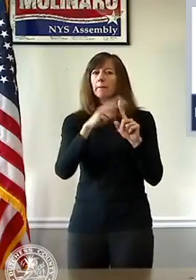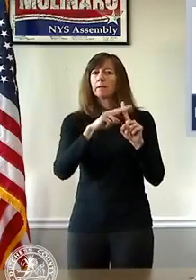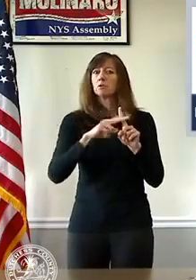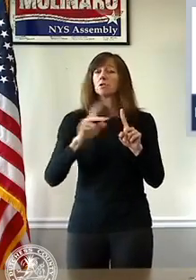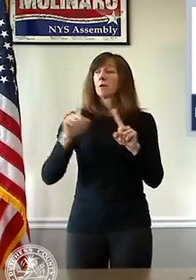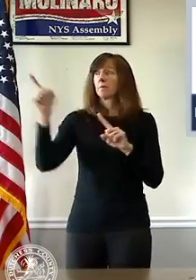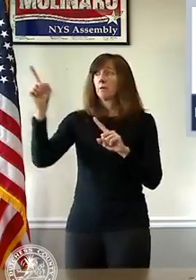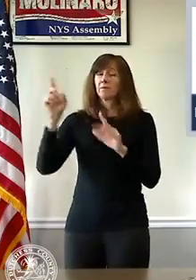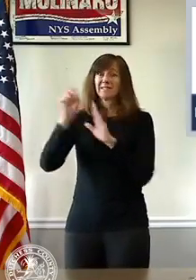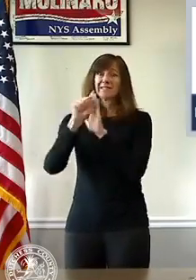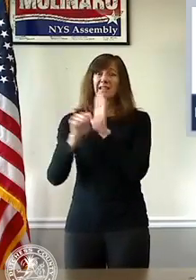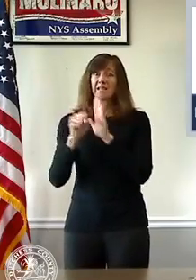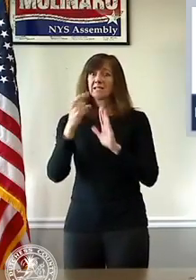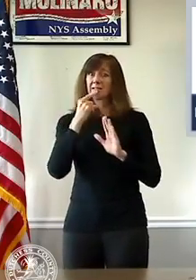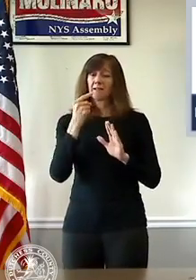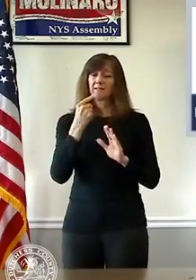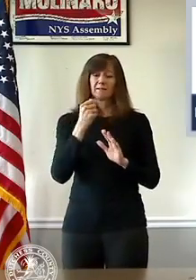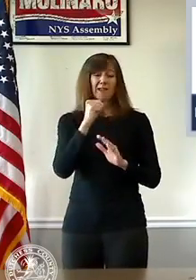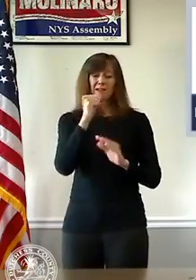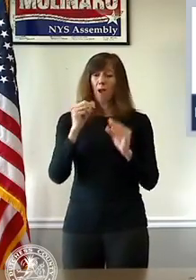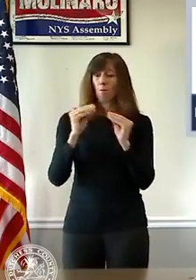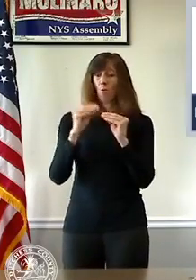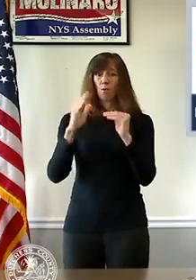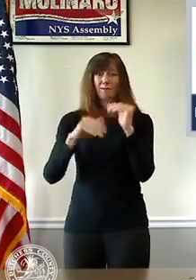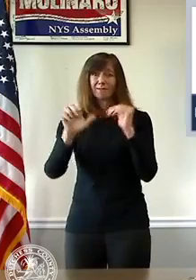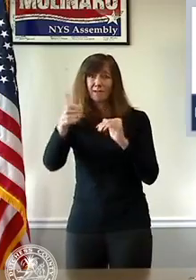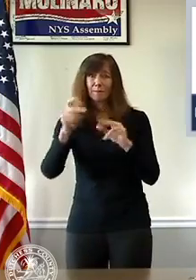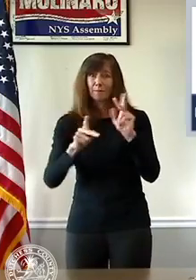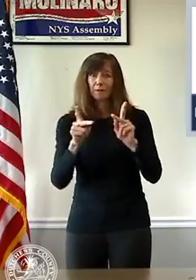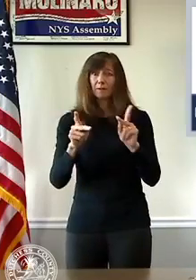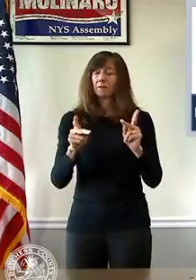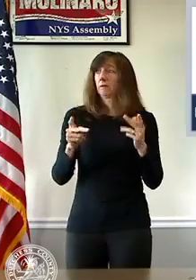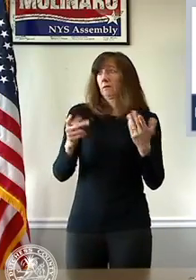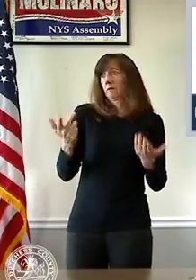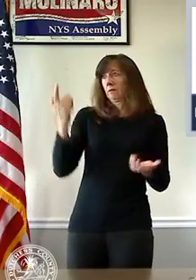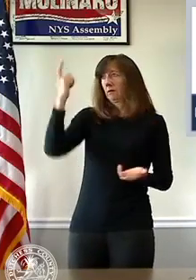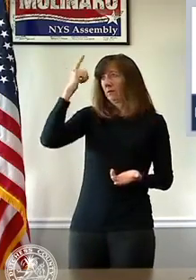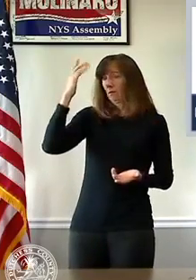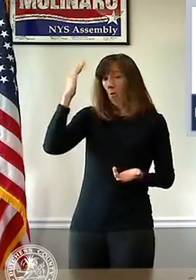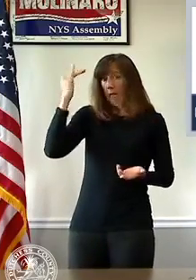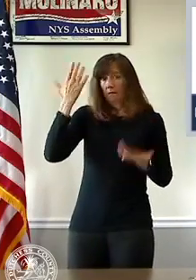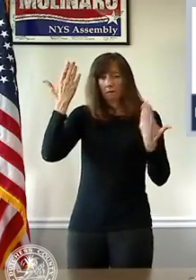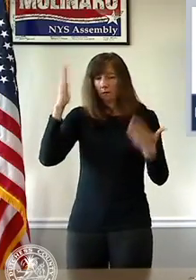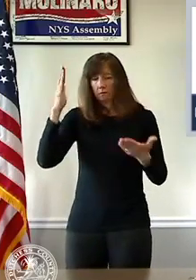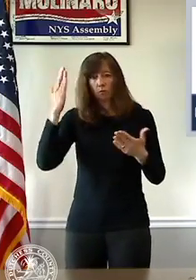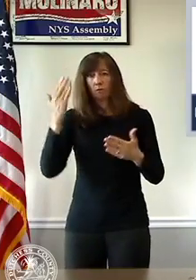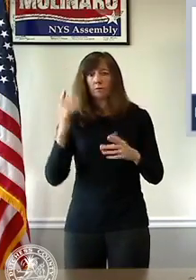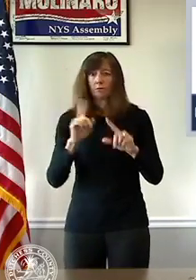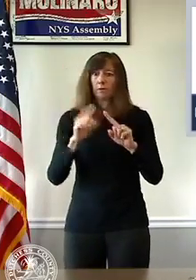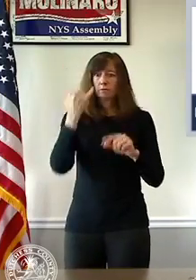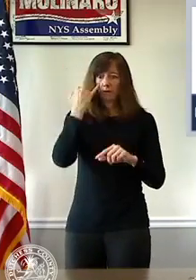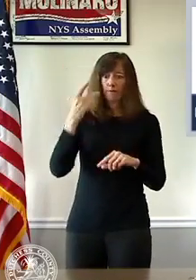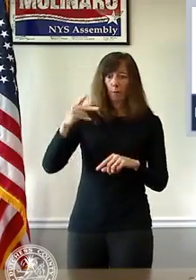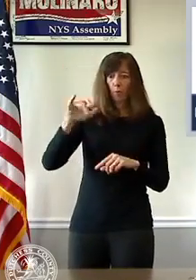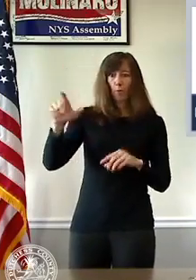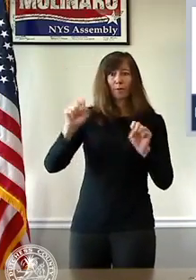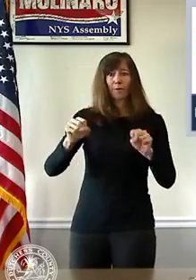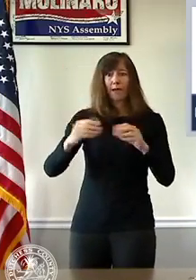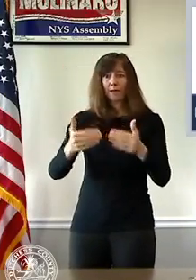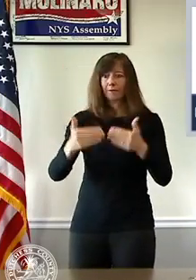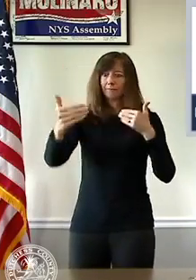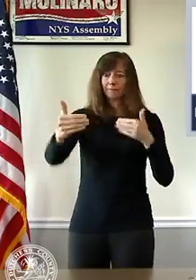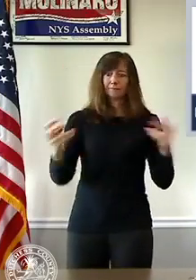know where that logic is. I think it should be a percentage of capacity. If you have a pool that can have 500 people in it, 10 seems like a small